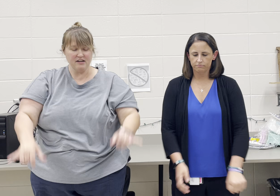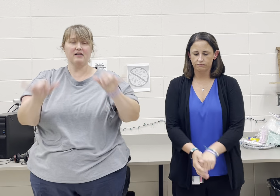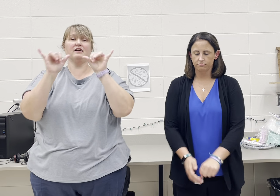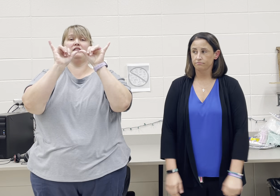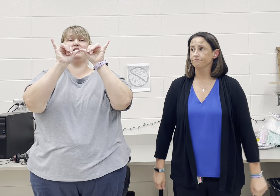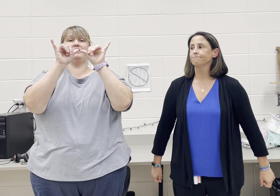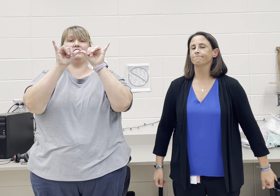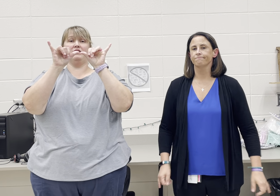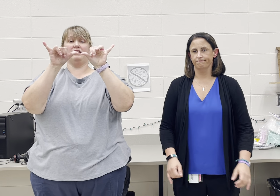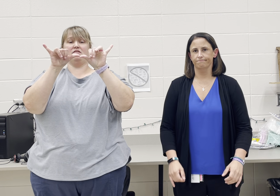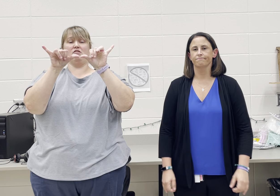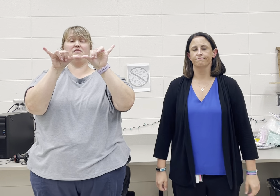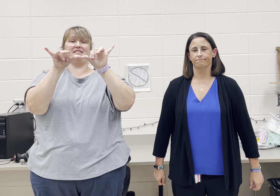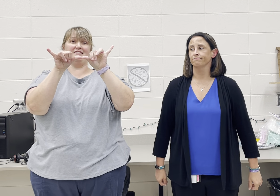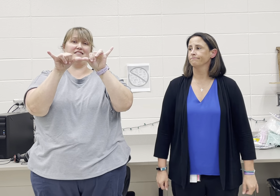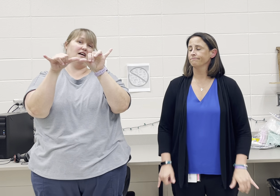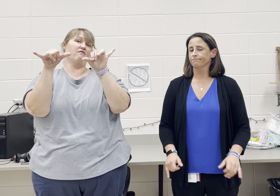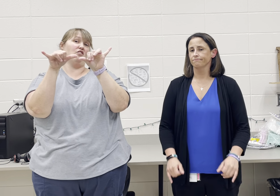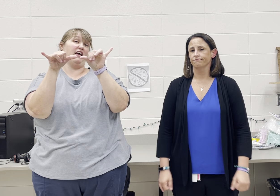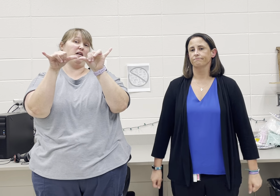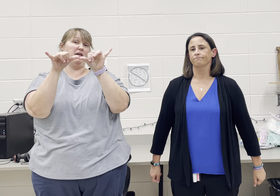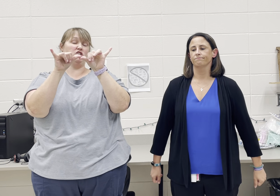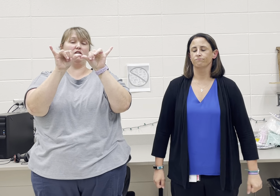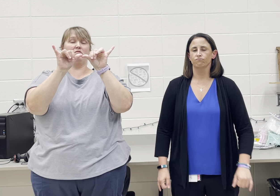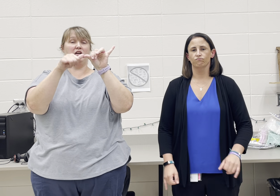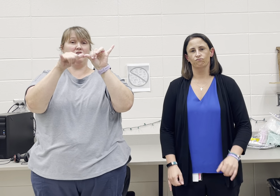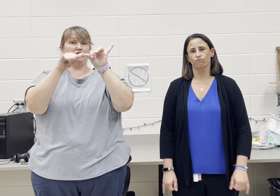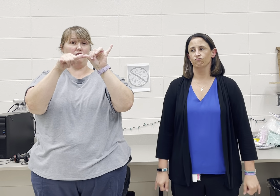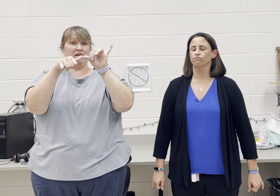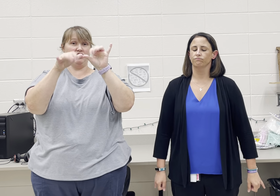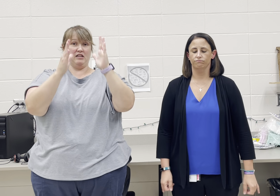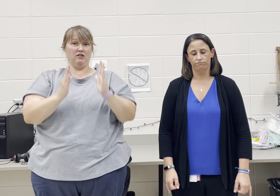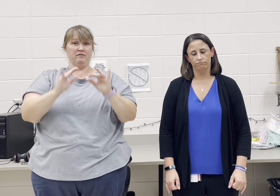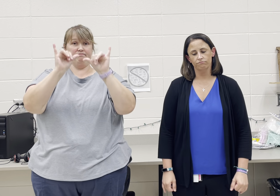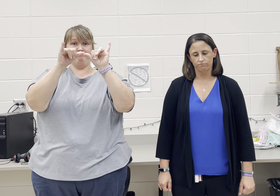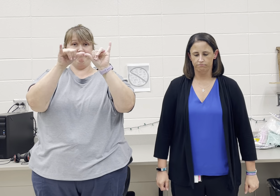Engineer. So this is a sign for like measure. So engineer.